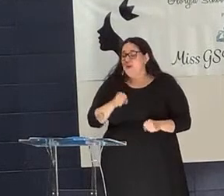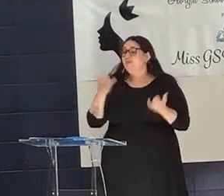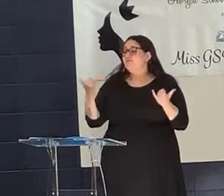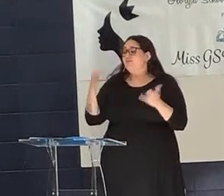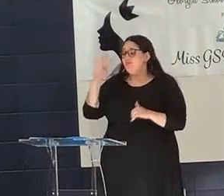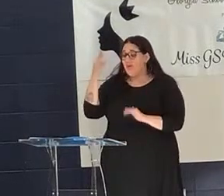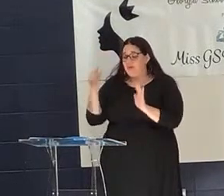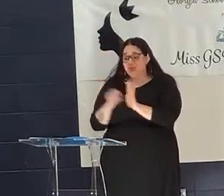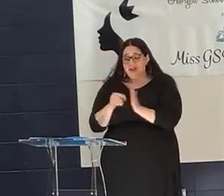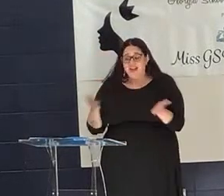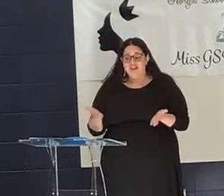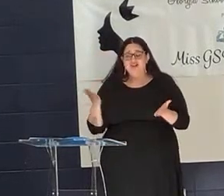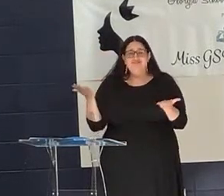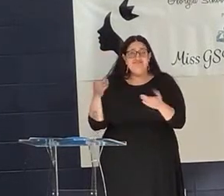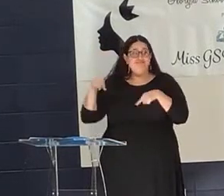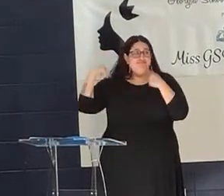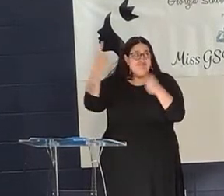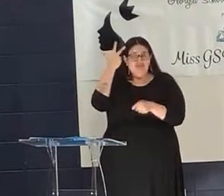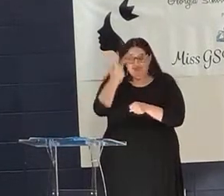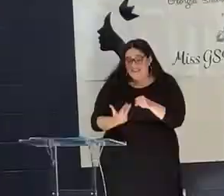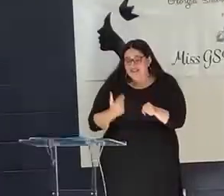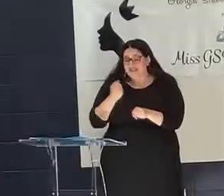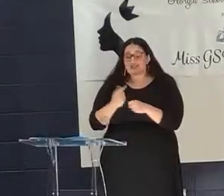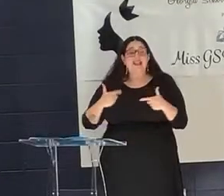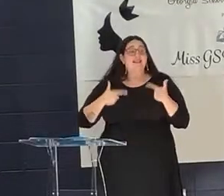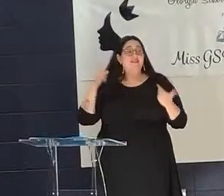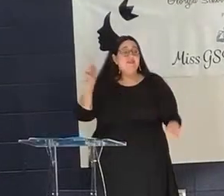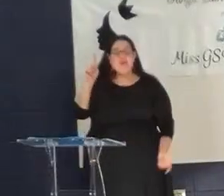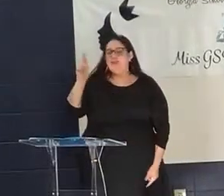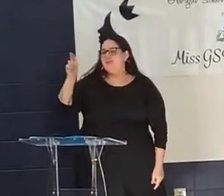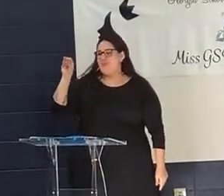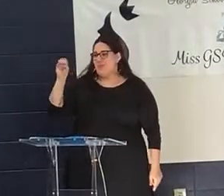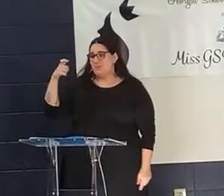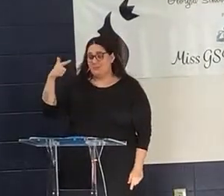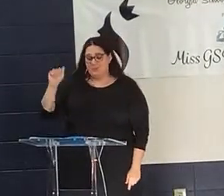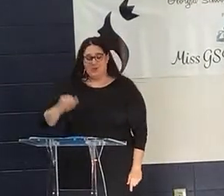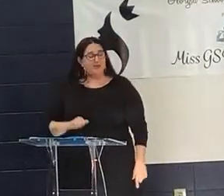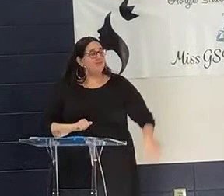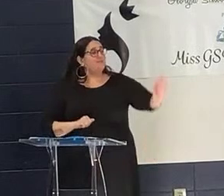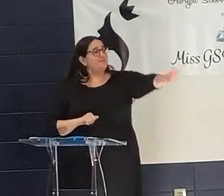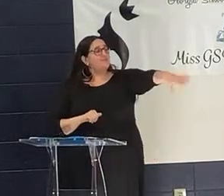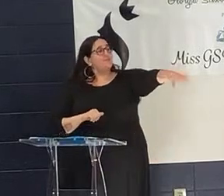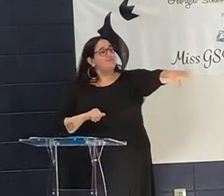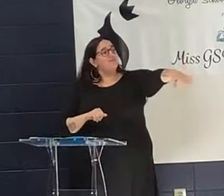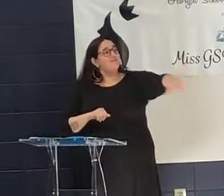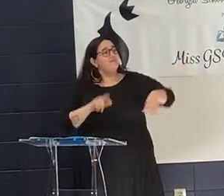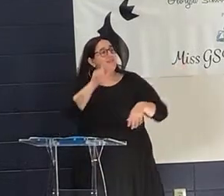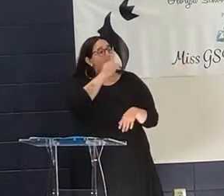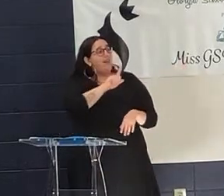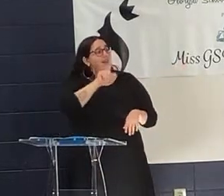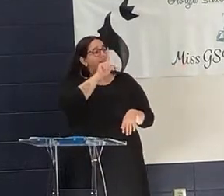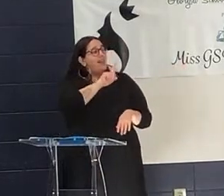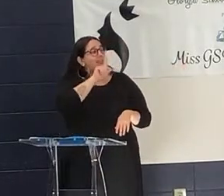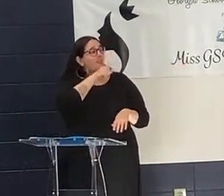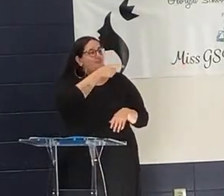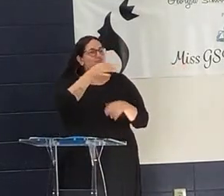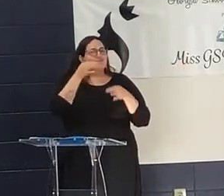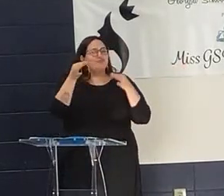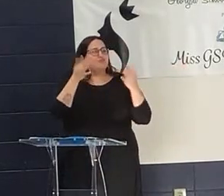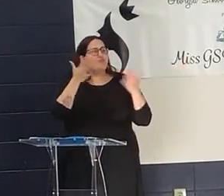She's 11 years old. She's in fourth grade here at GSD, and she's been here for 3 years. And she is from Rome, Georgia. Layla, could